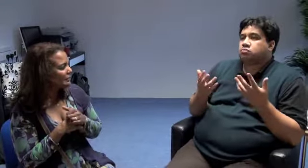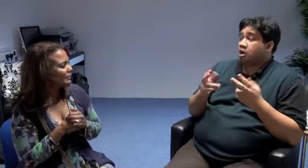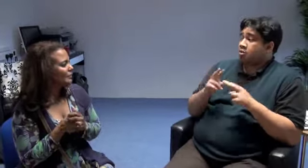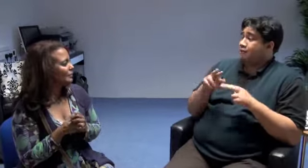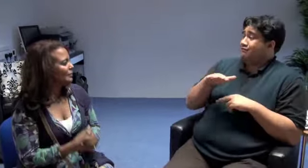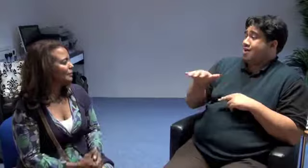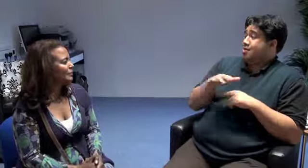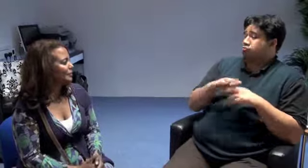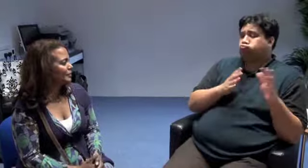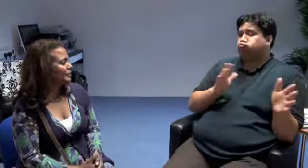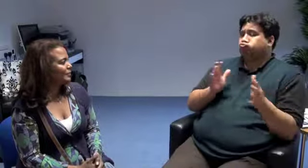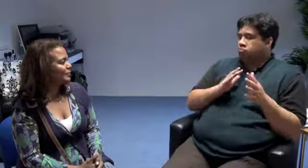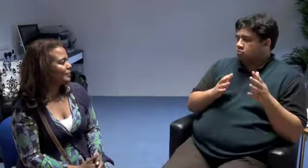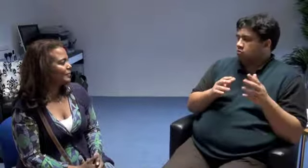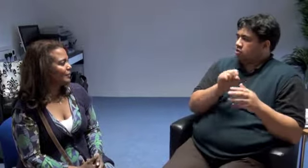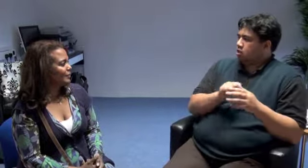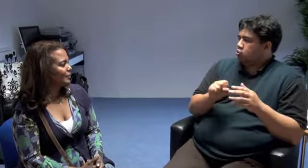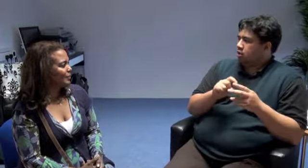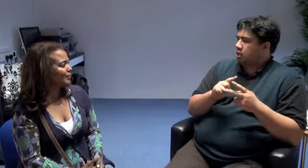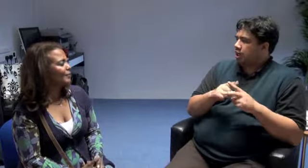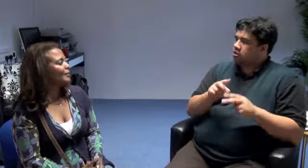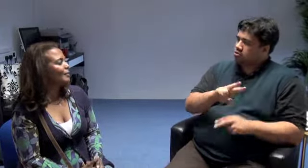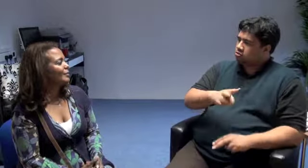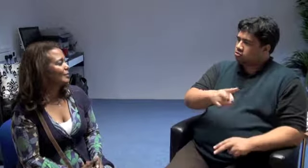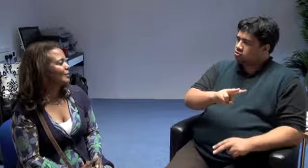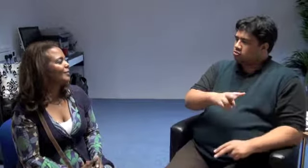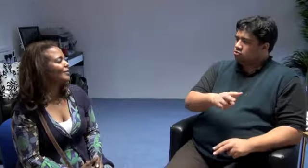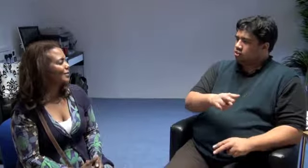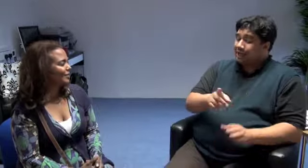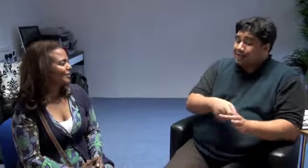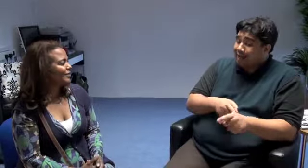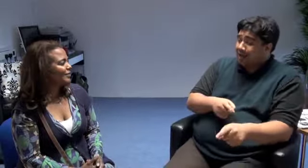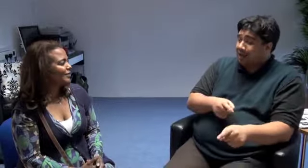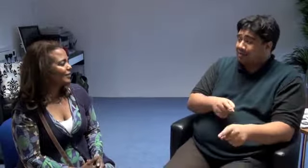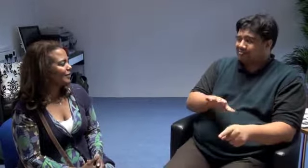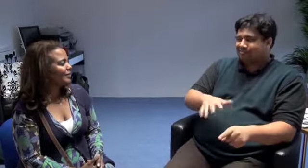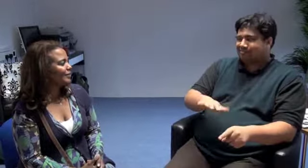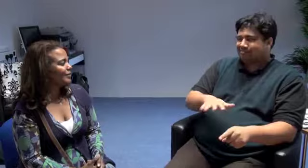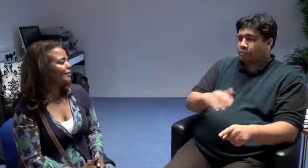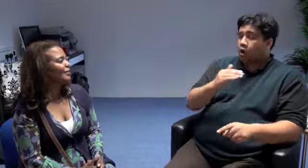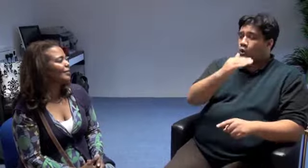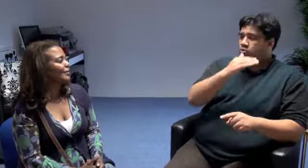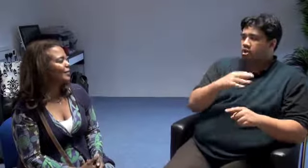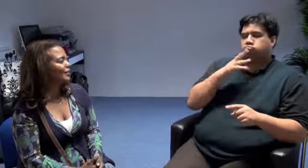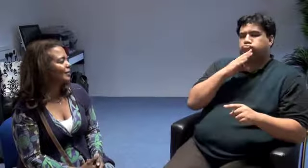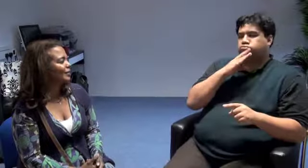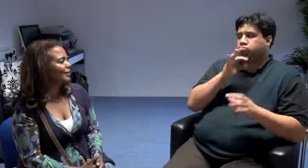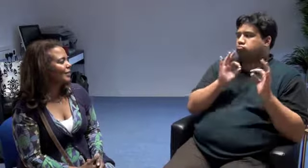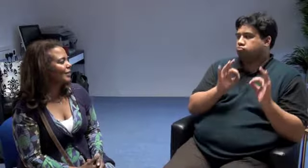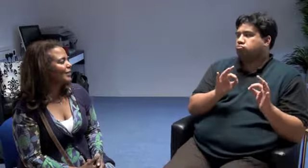Well, my family are fluent in both Samoan and English, so they're bilingual. I wasn't confident as I was younger,